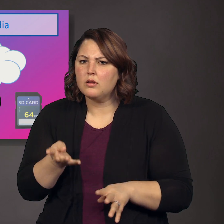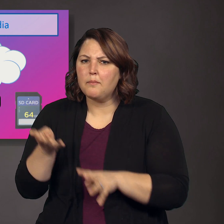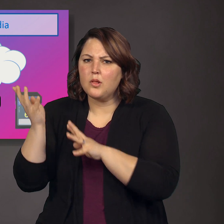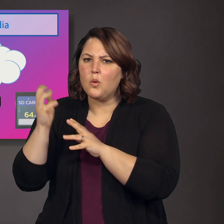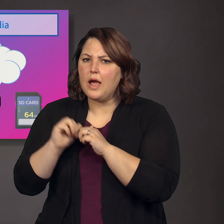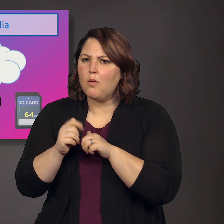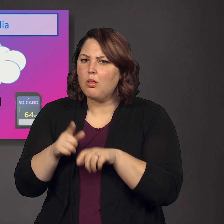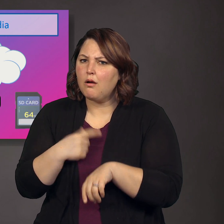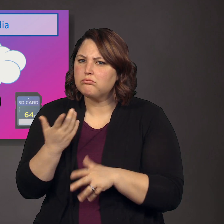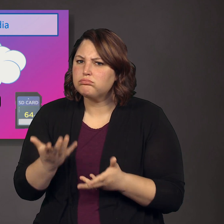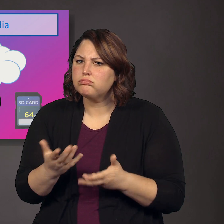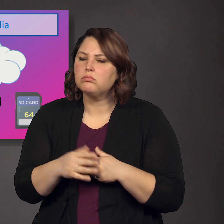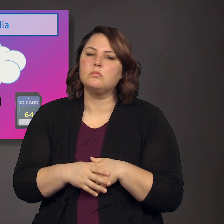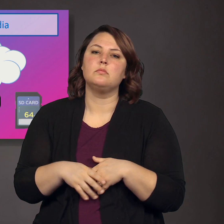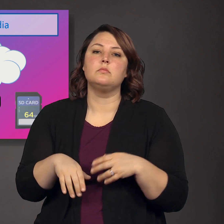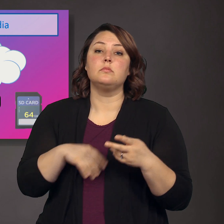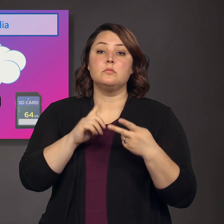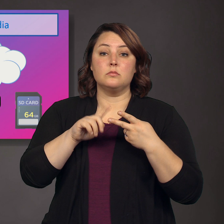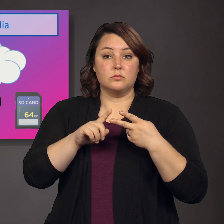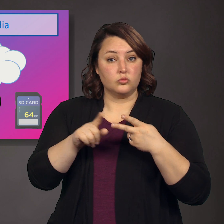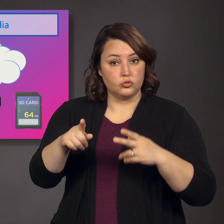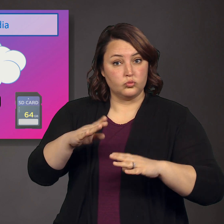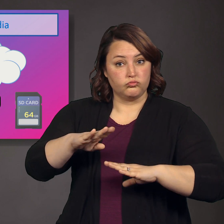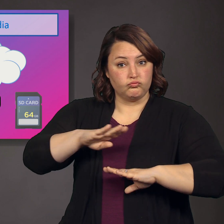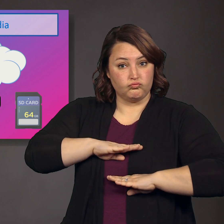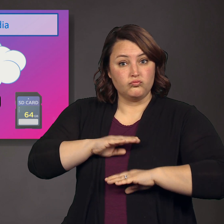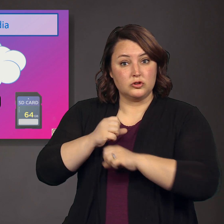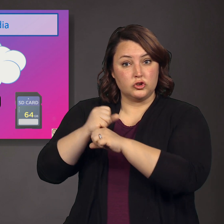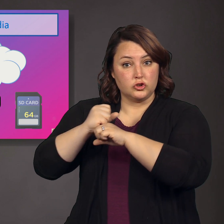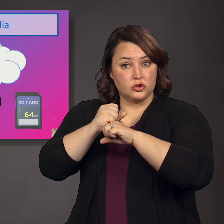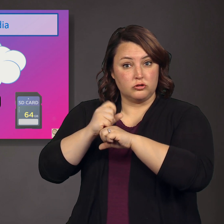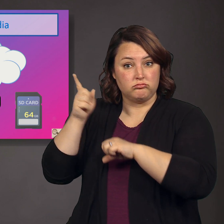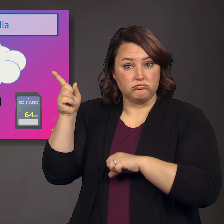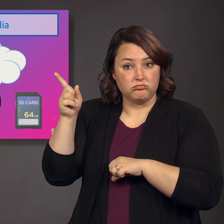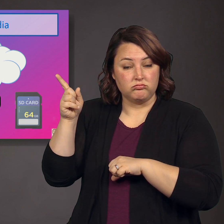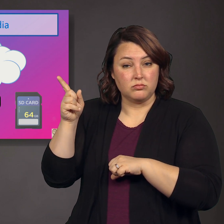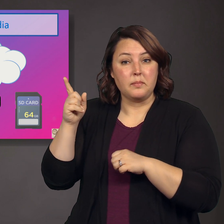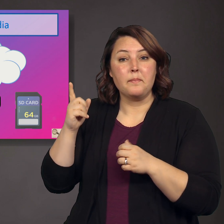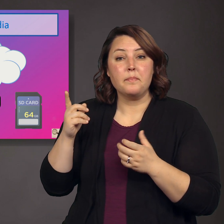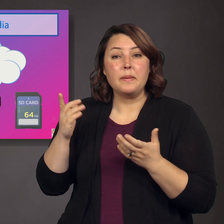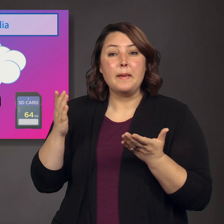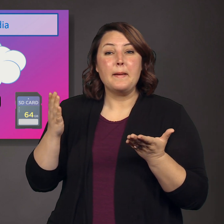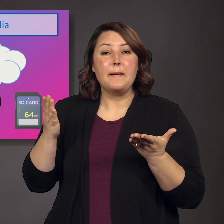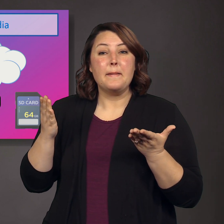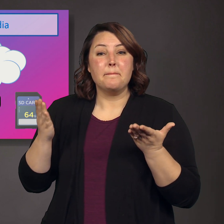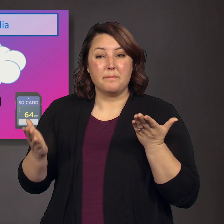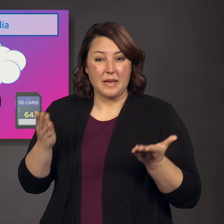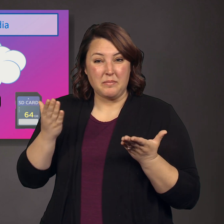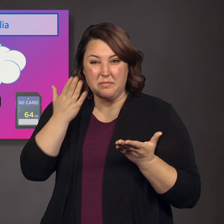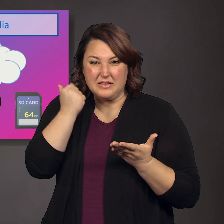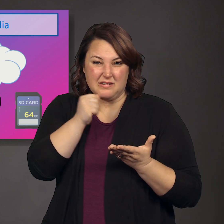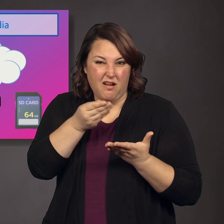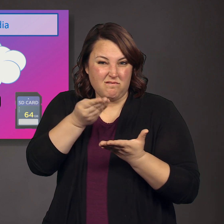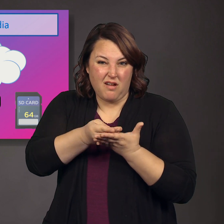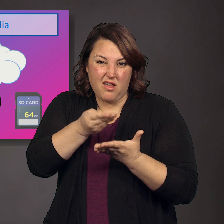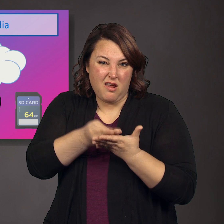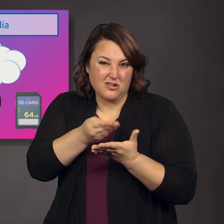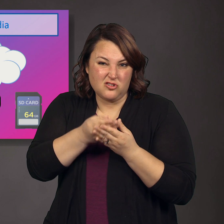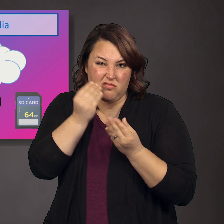2, are you satisfied that it's secure? Maybe because it's not financial data and it's just your family pictures, you're not